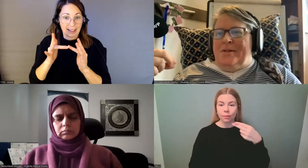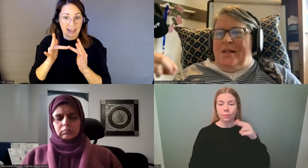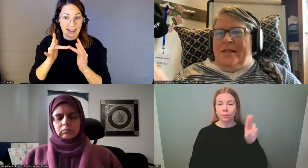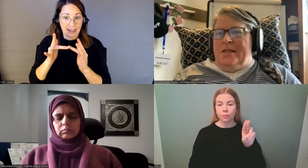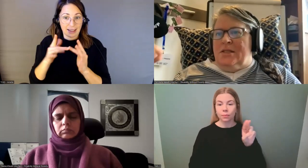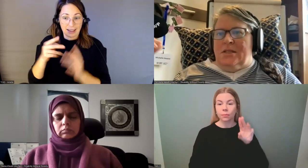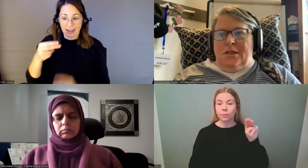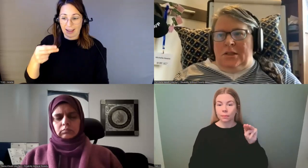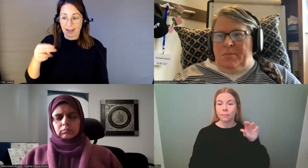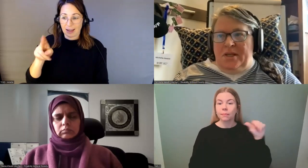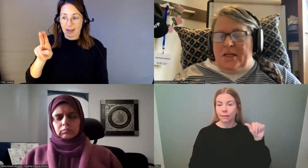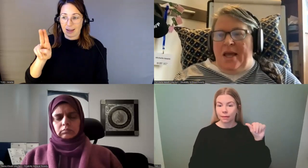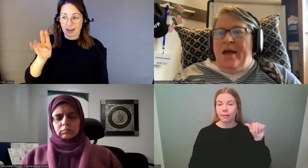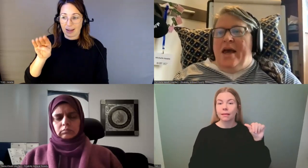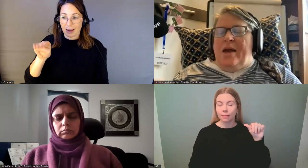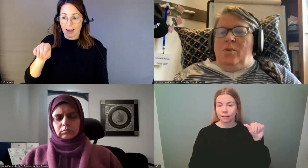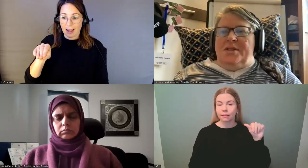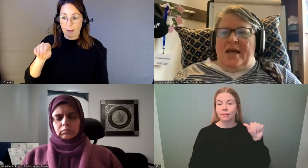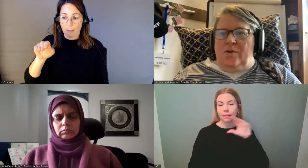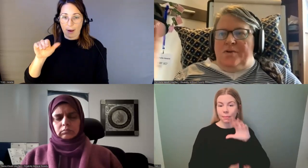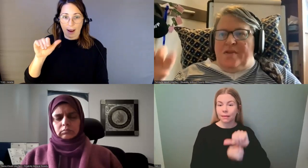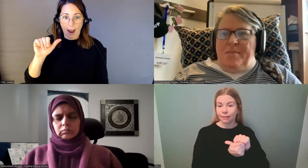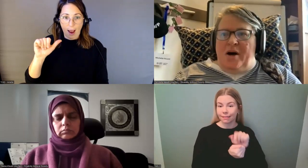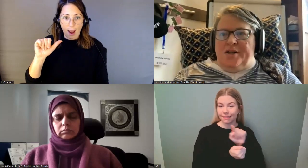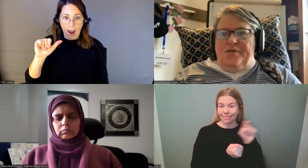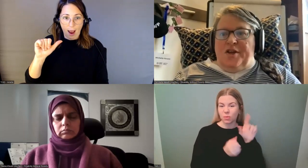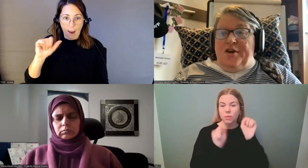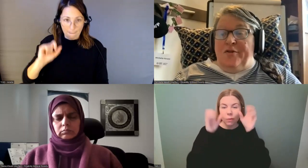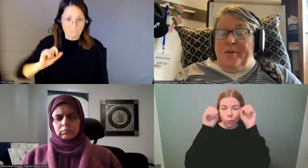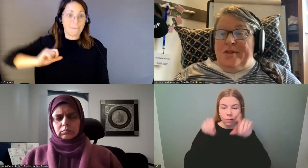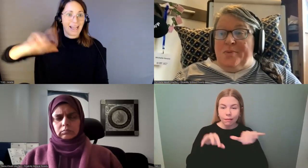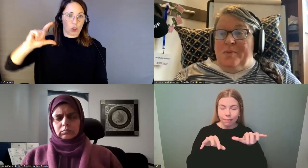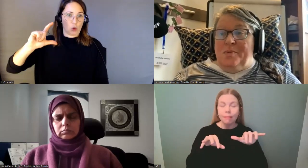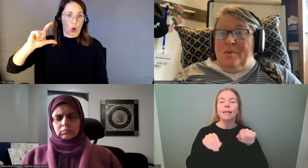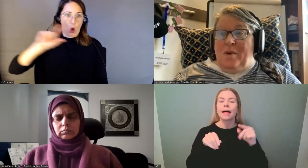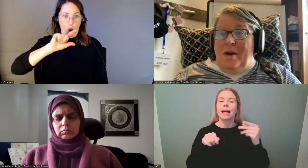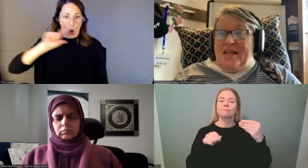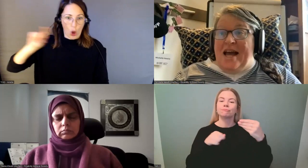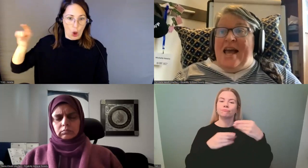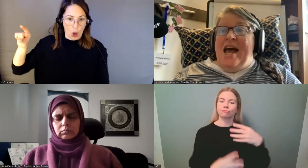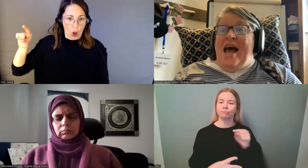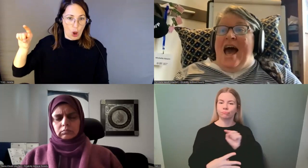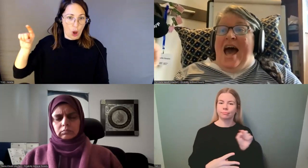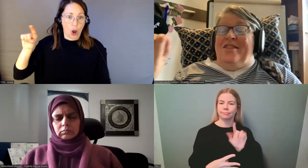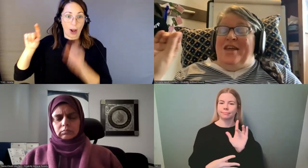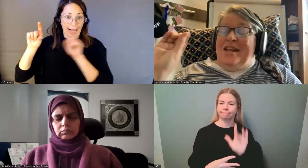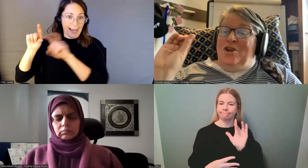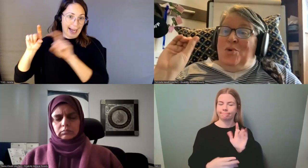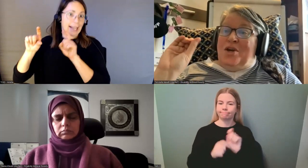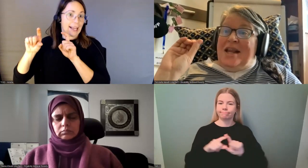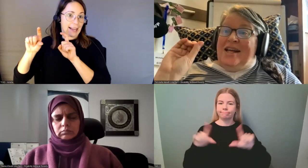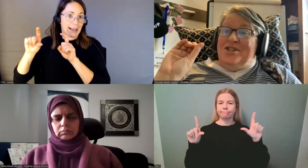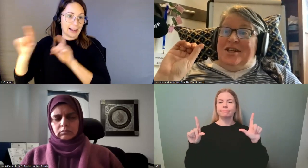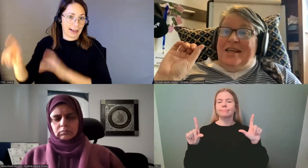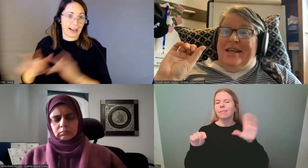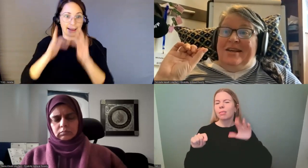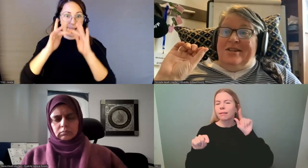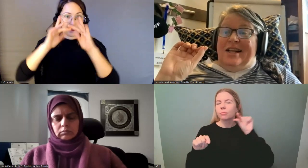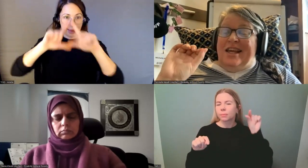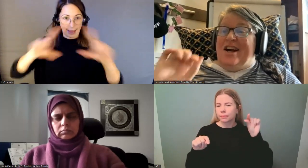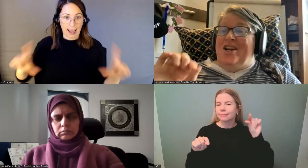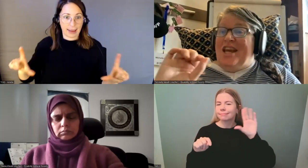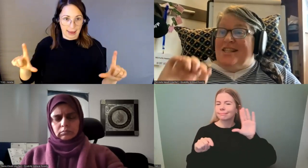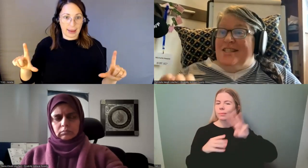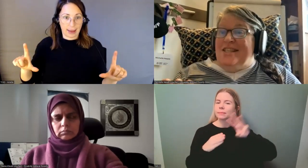in capital letters committee, it will take you to that part of the government's website, and then you can